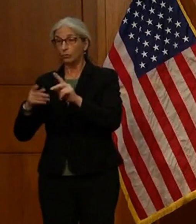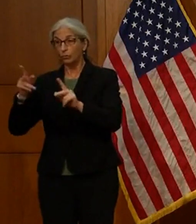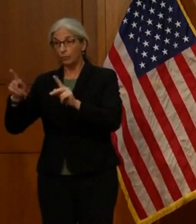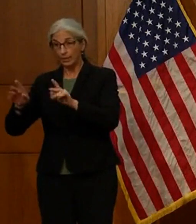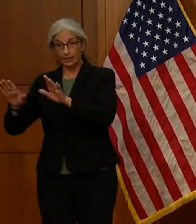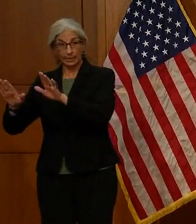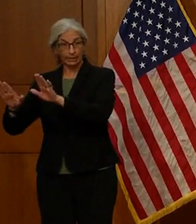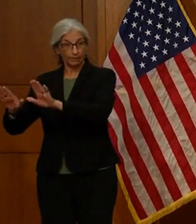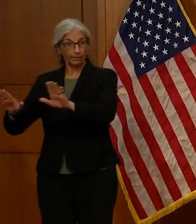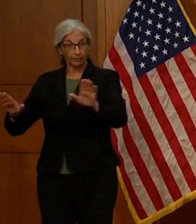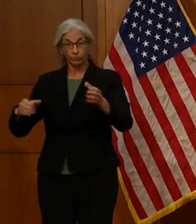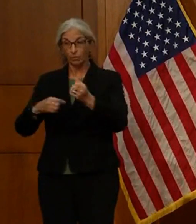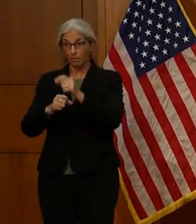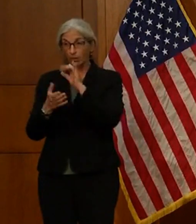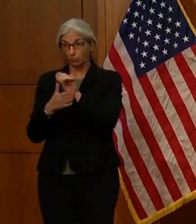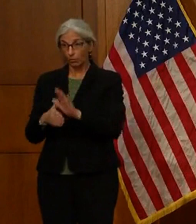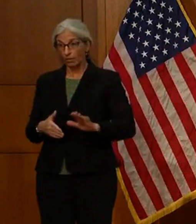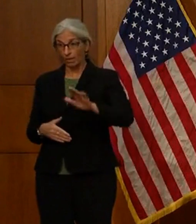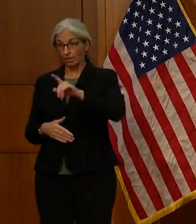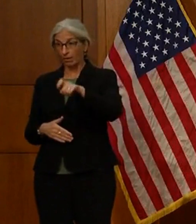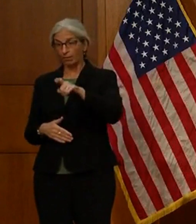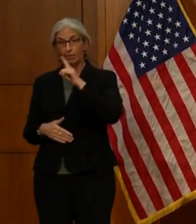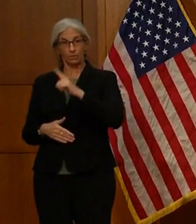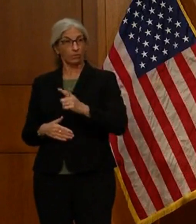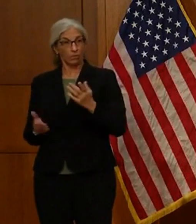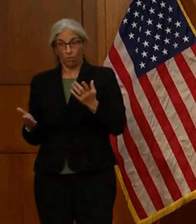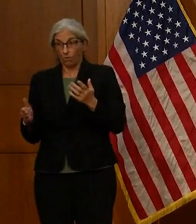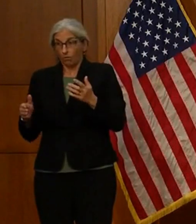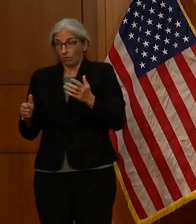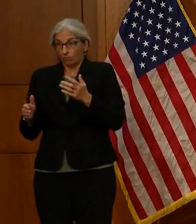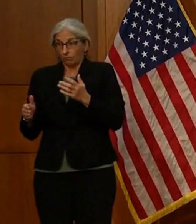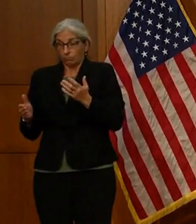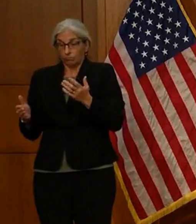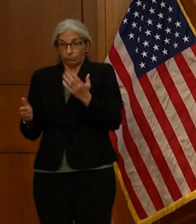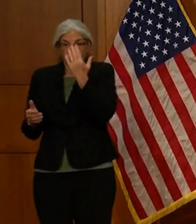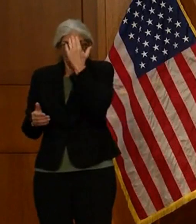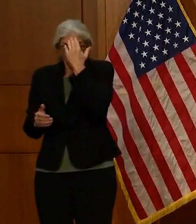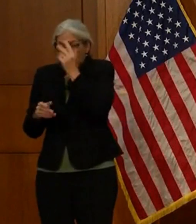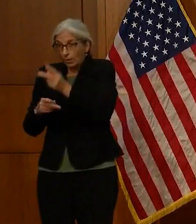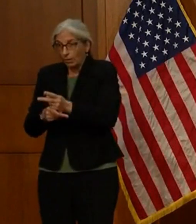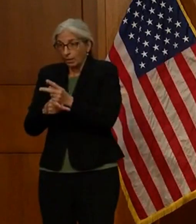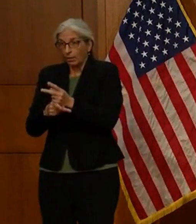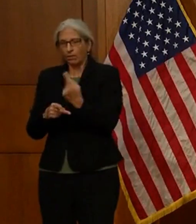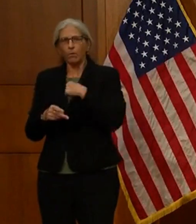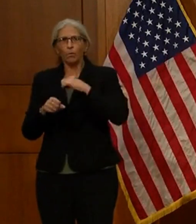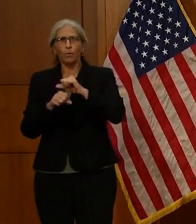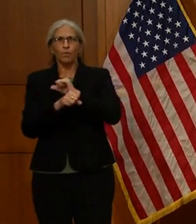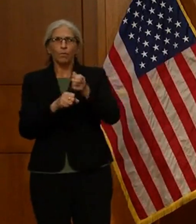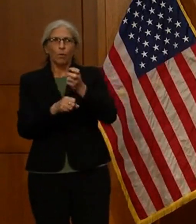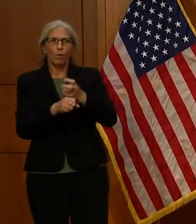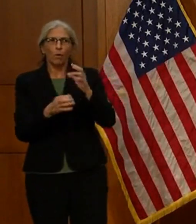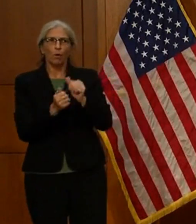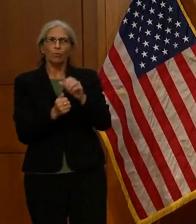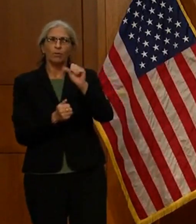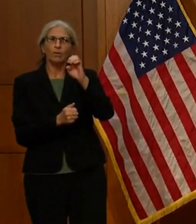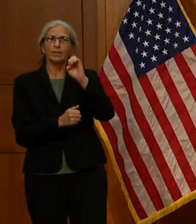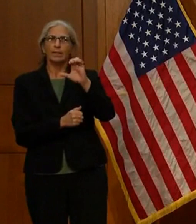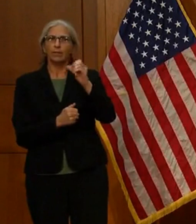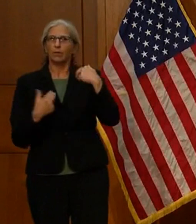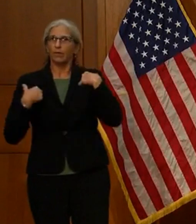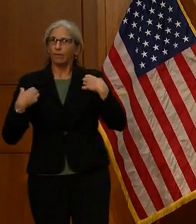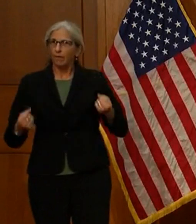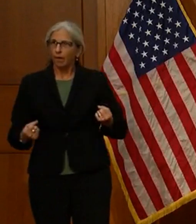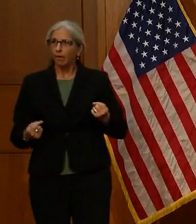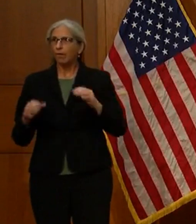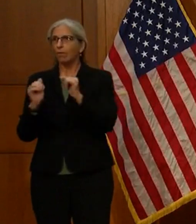making sure that their needs are taken care of, we have really worked hard through our Secretary of Health and the Department of Health, with